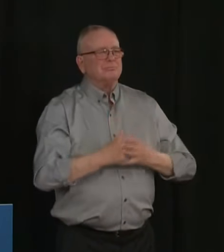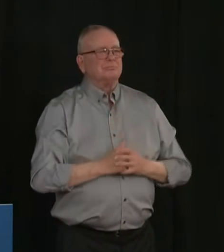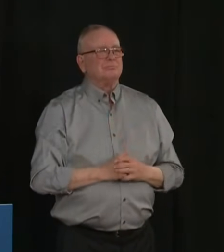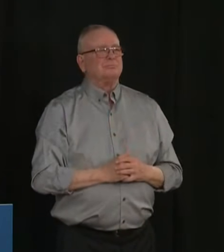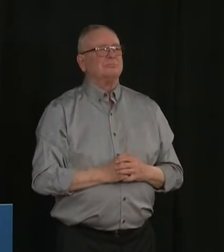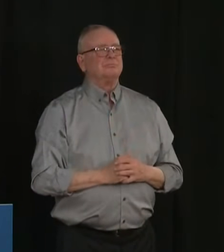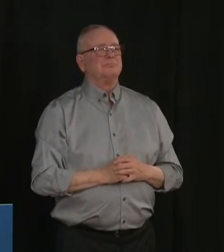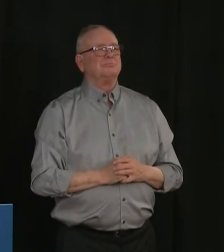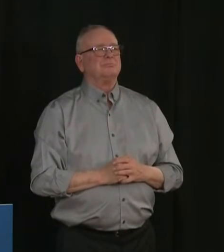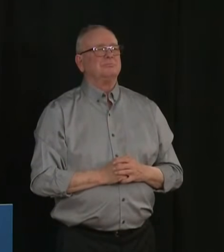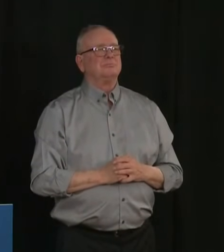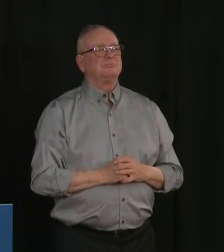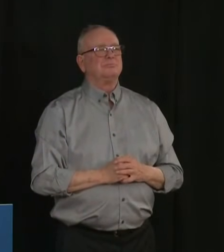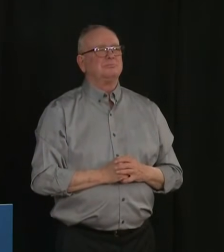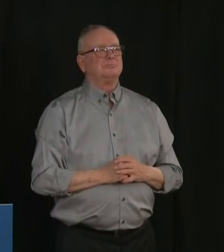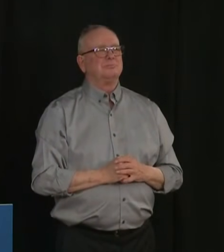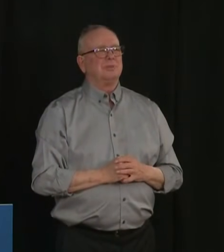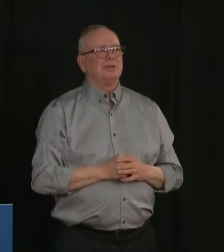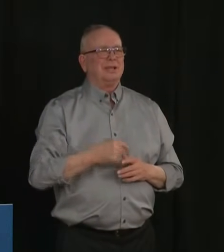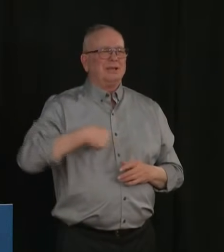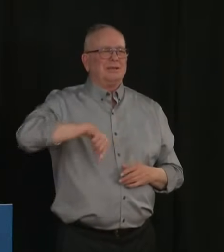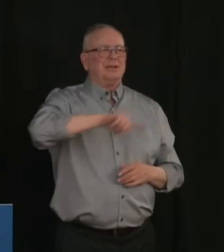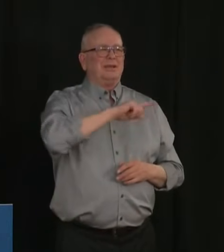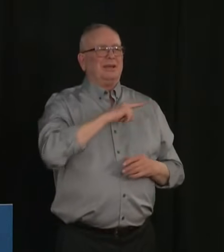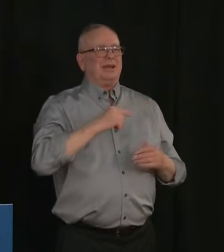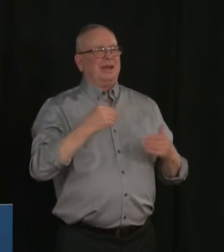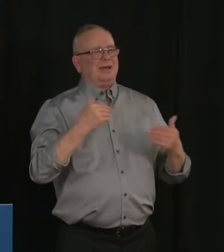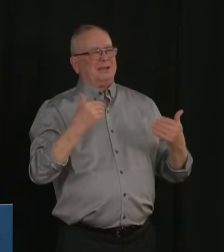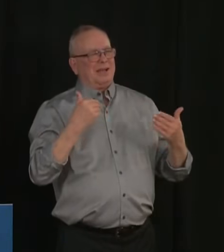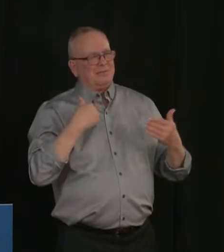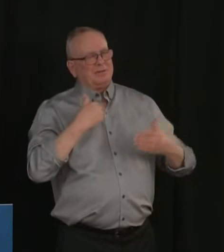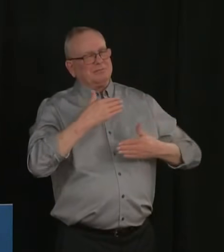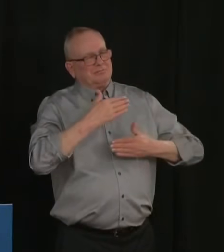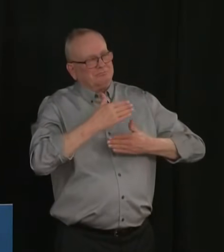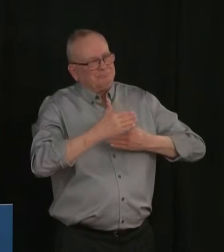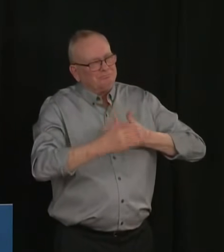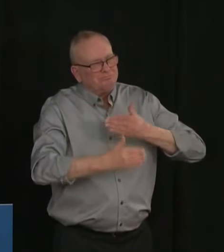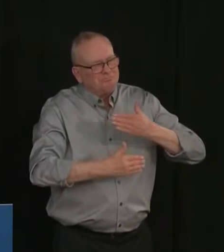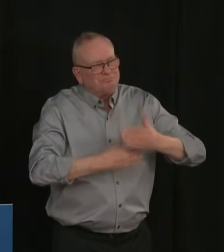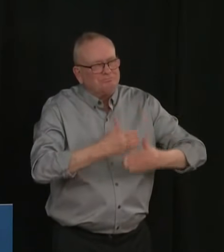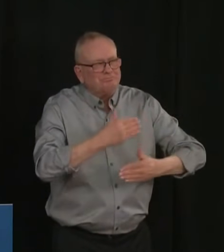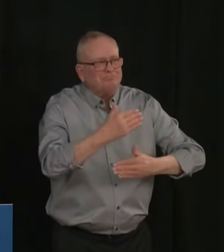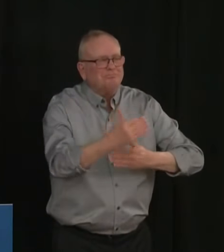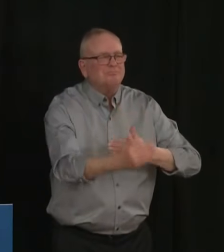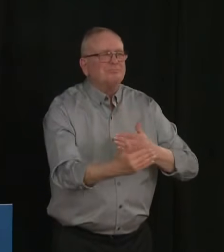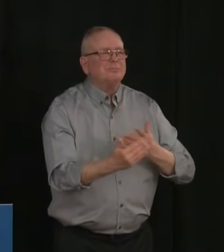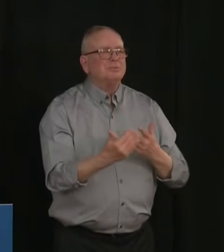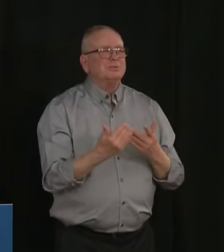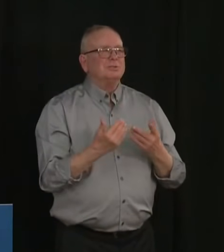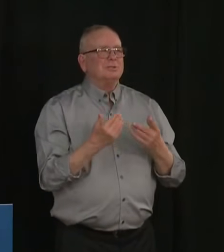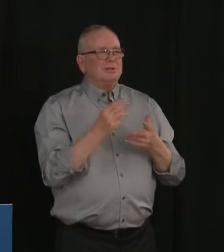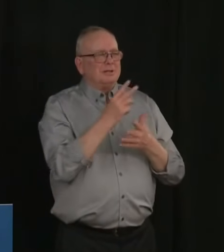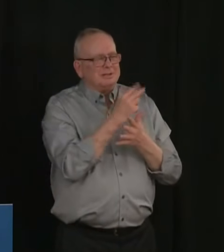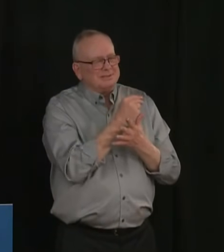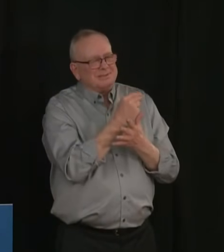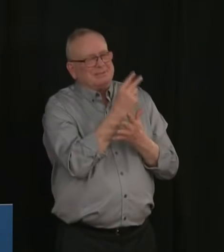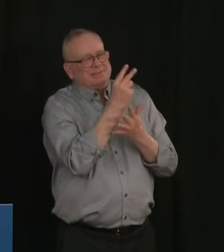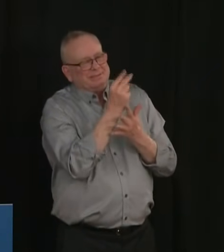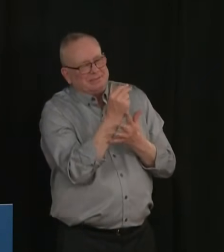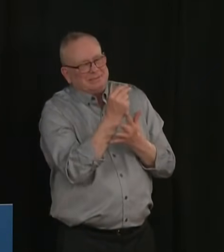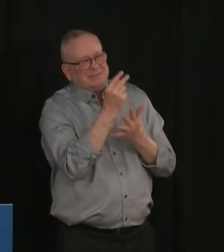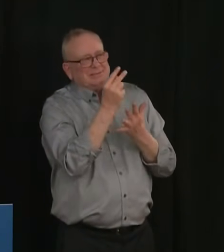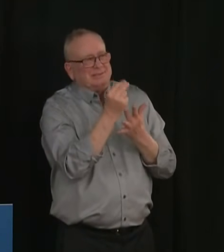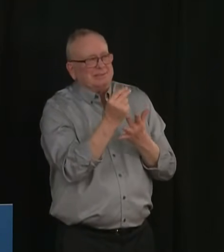there is a graduated enforcement pathway, and so there are multiple different tools that our frontline teams and